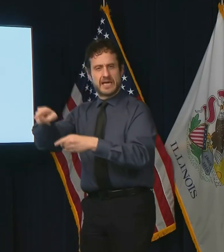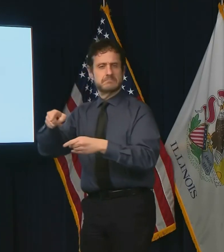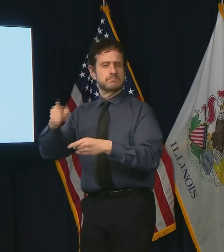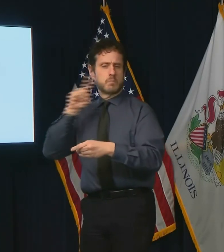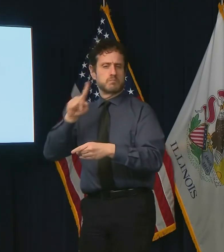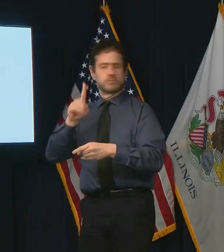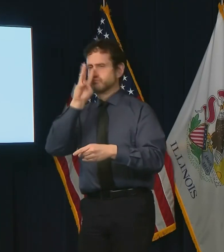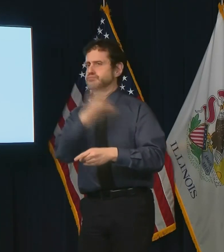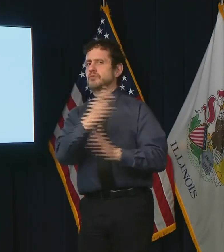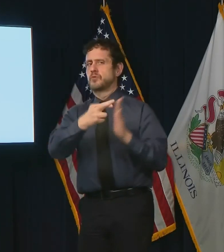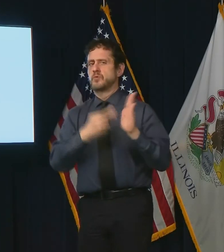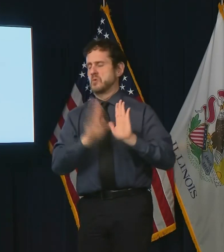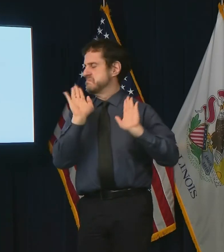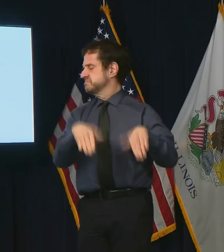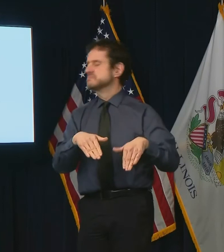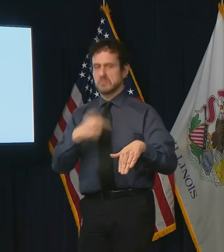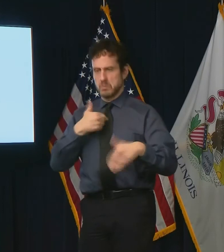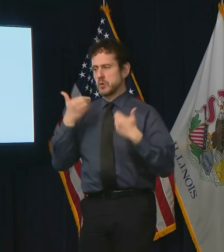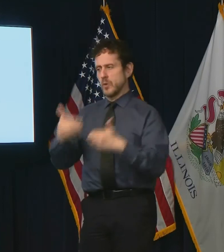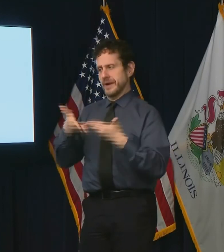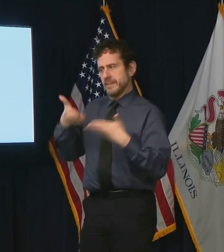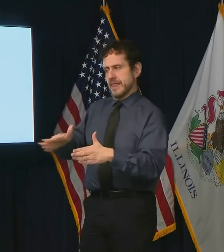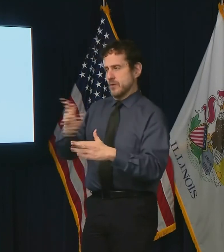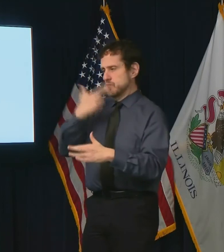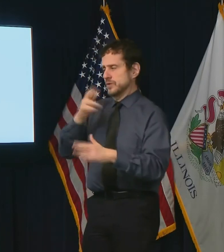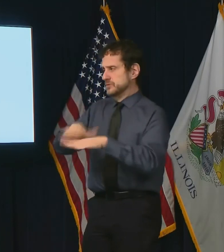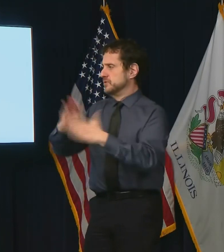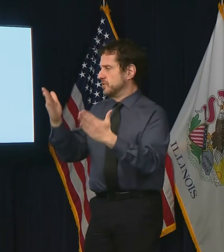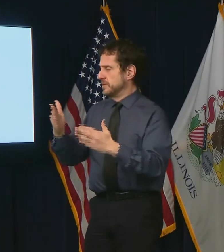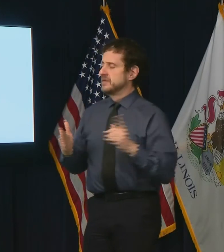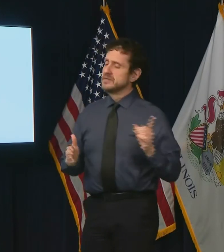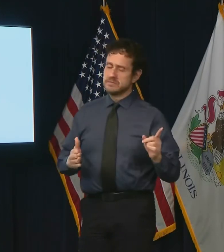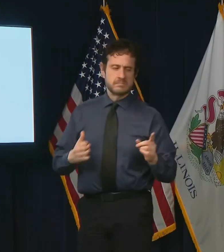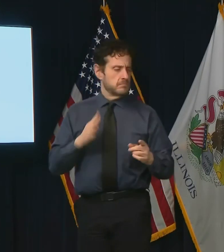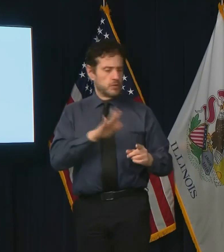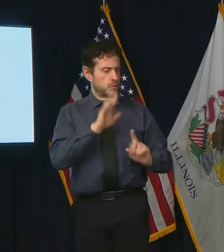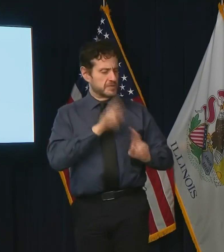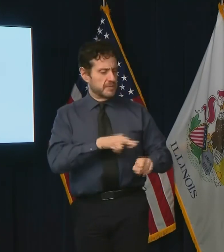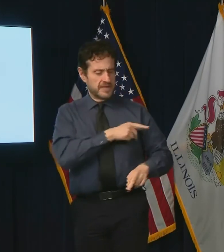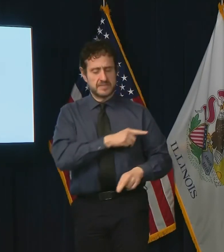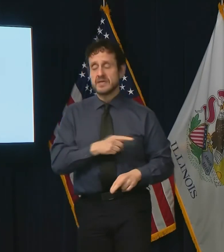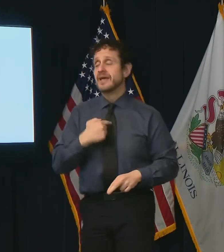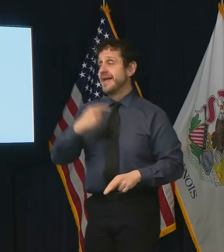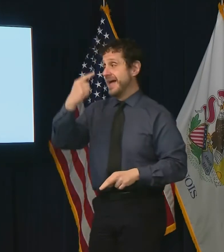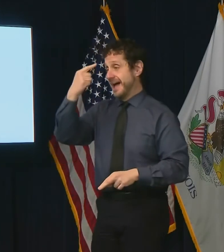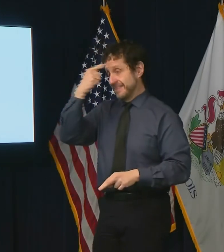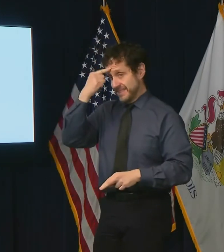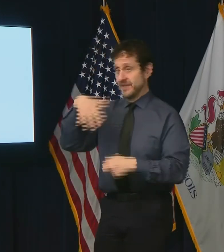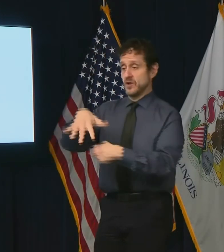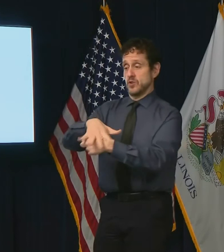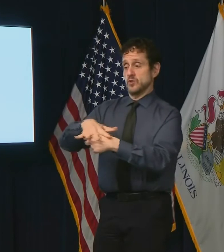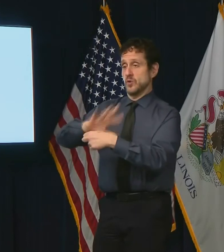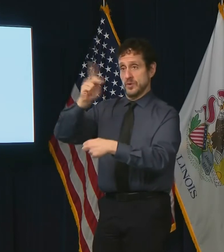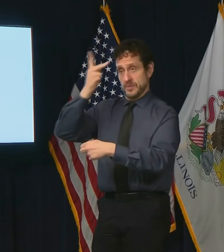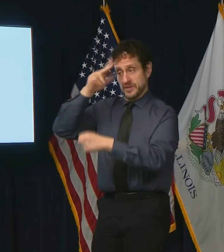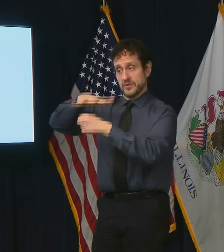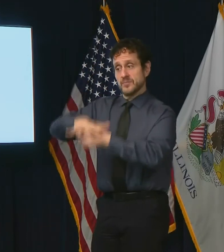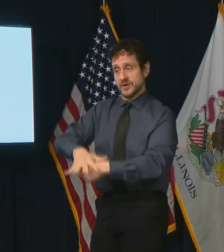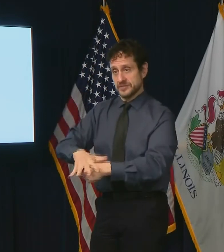Well, I think I believe that there's a lot of local political pressure that sometimes gets put